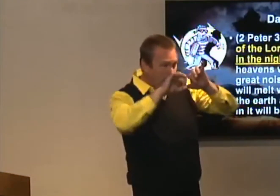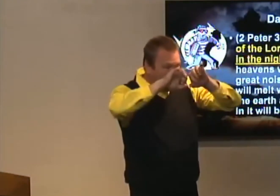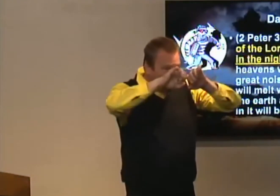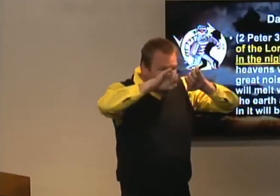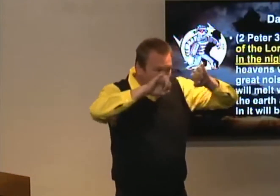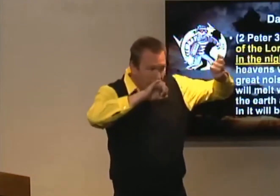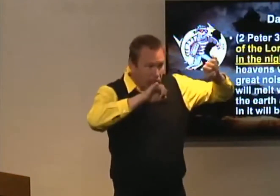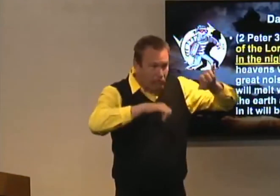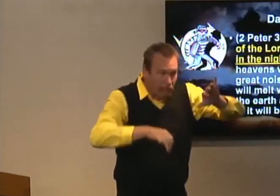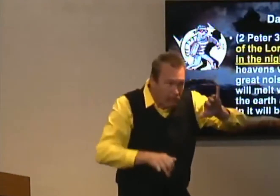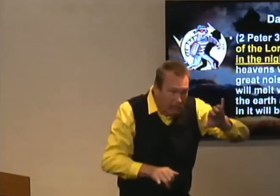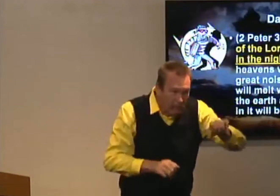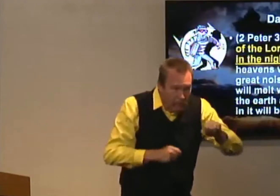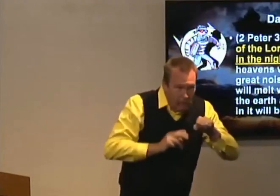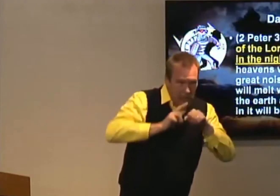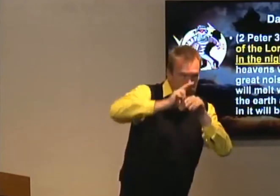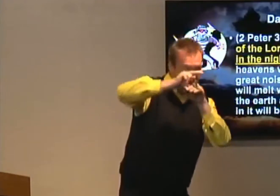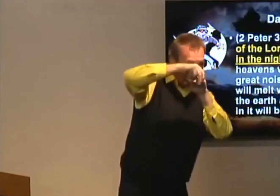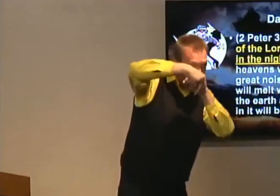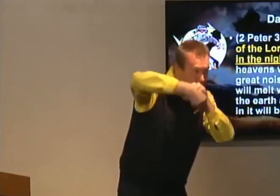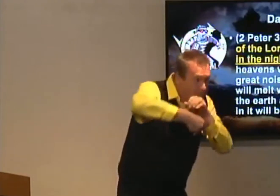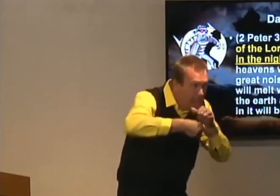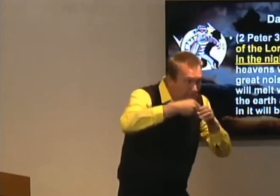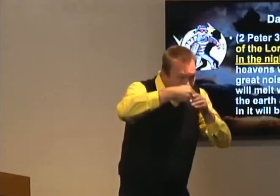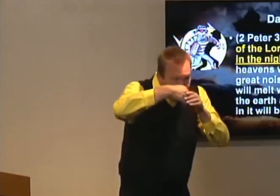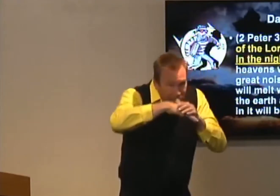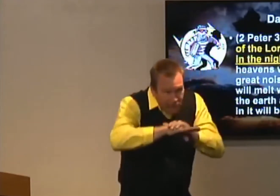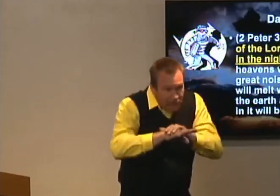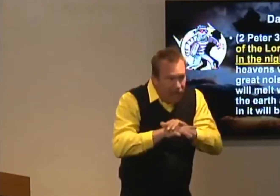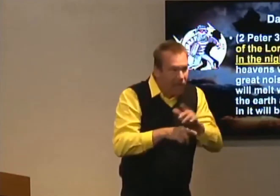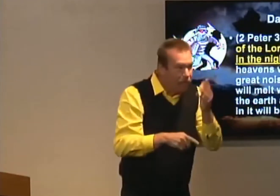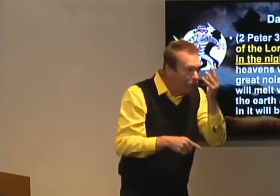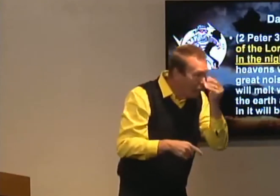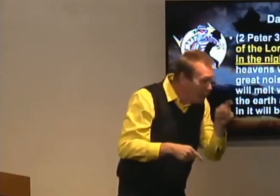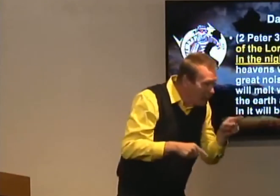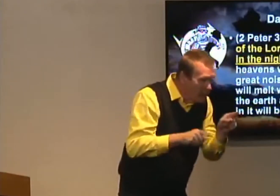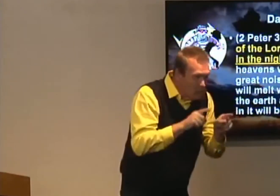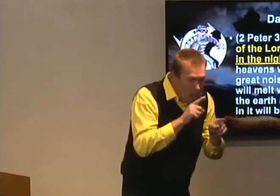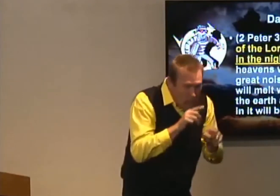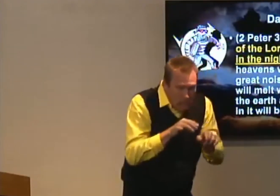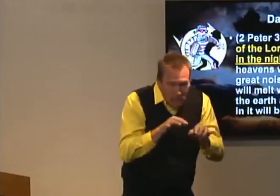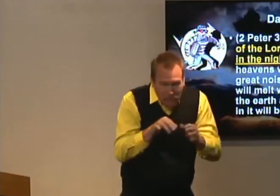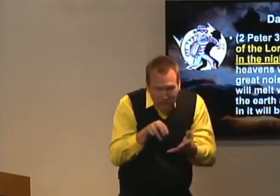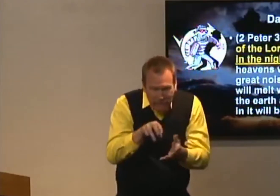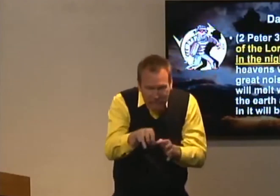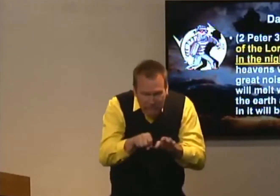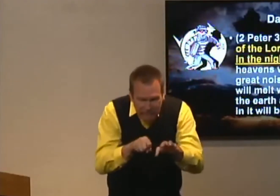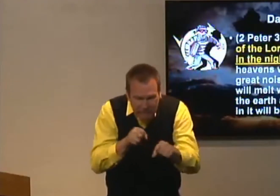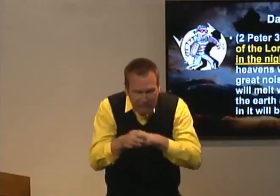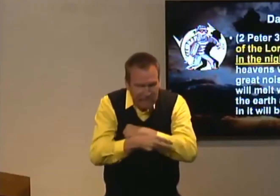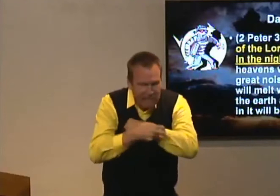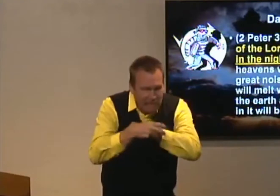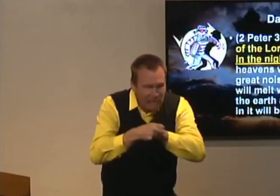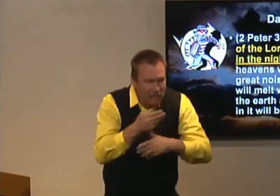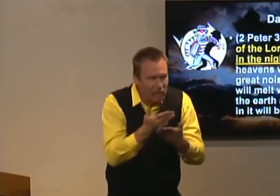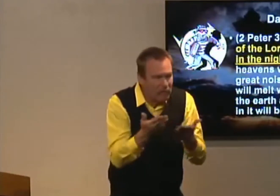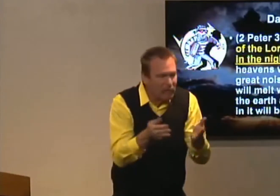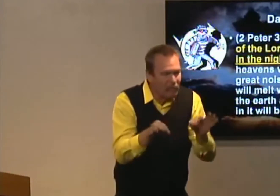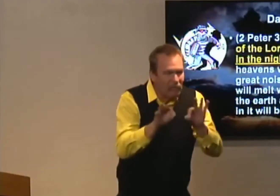your house, and, you know, they're looking in the curtains, maybe they climb over the fence, and they get into your house while you're sleeping. They sneak around, and they steal